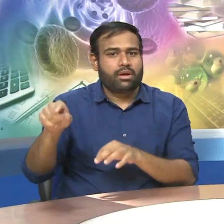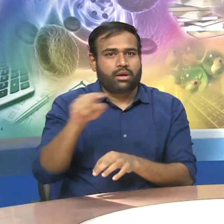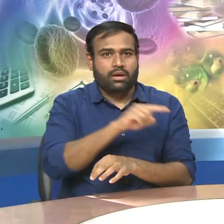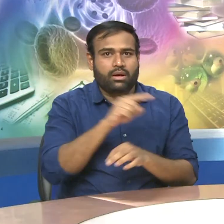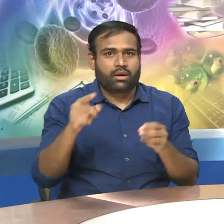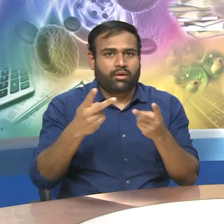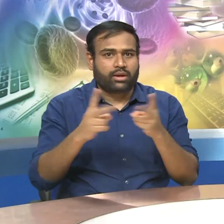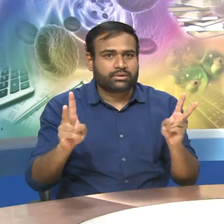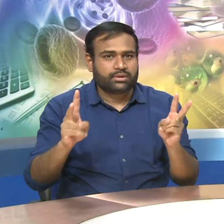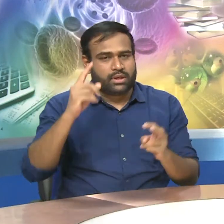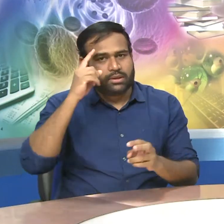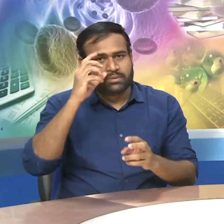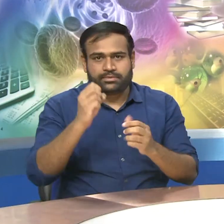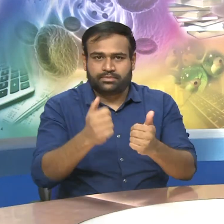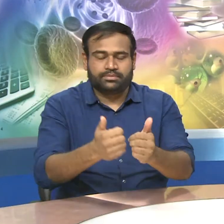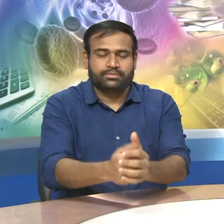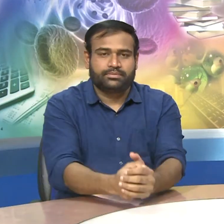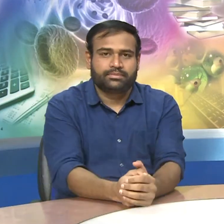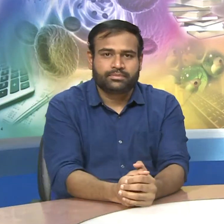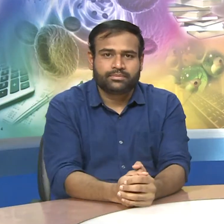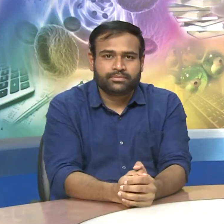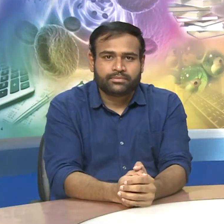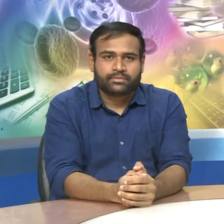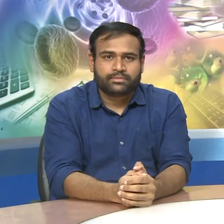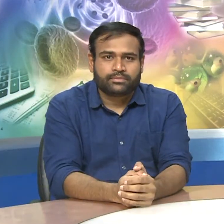In this, people are indirectly elected.